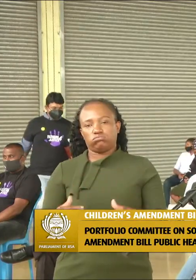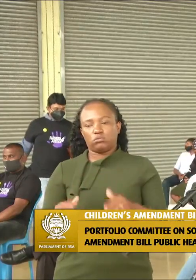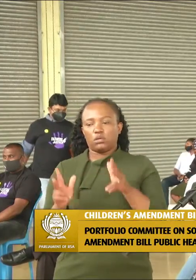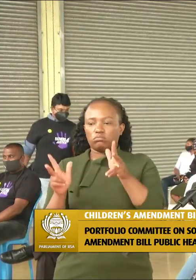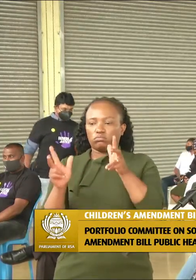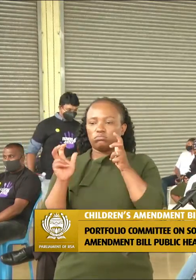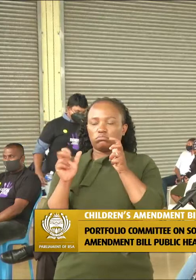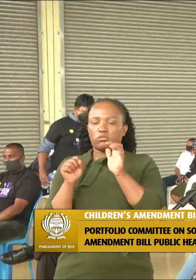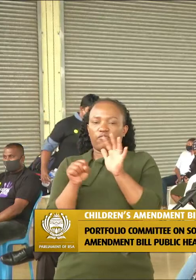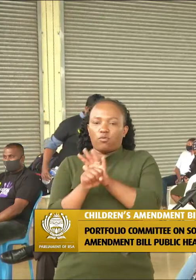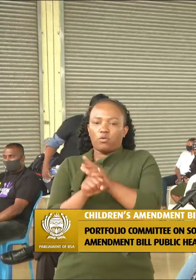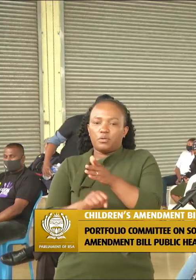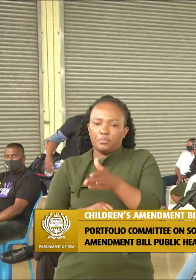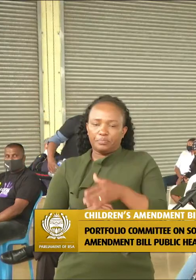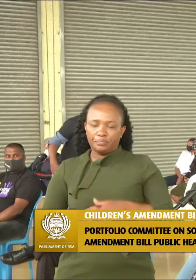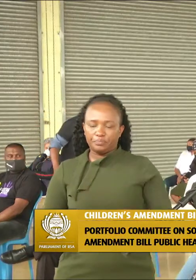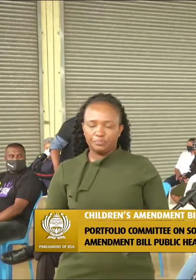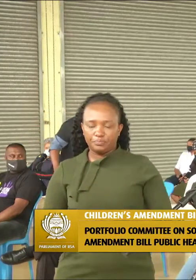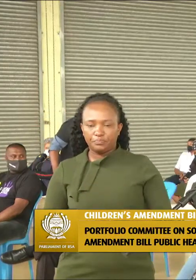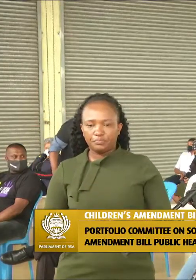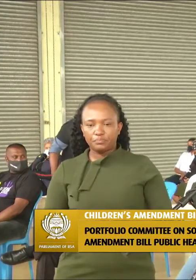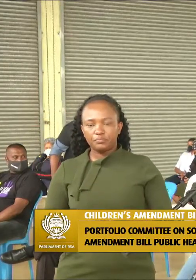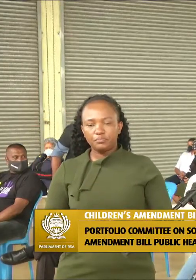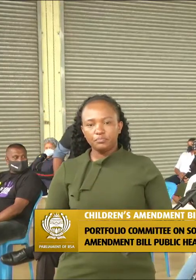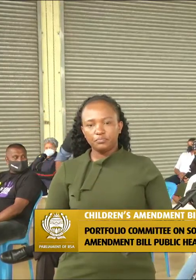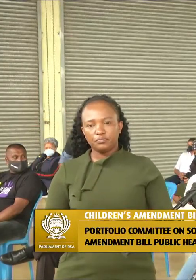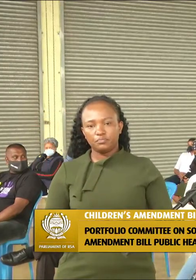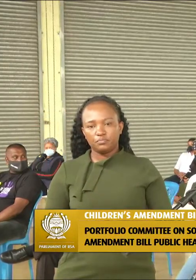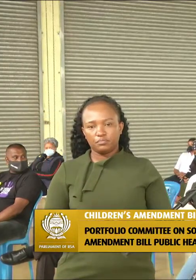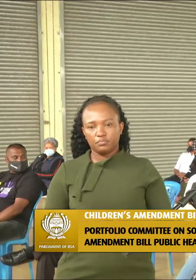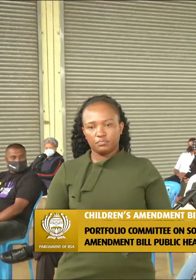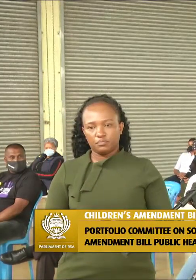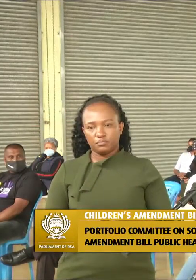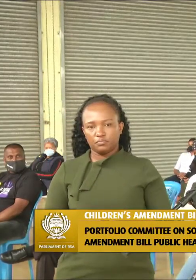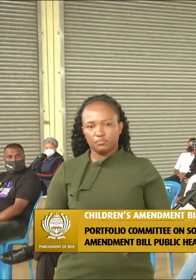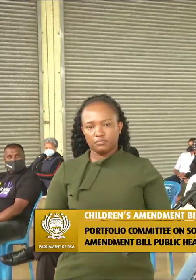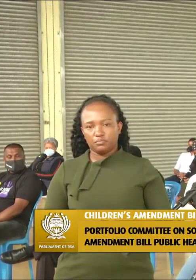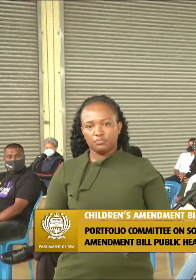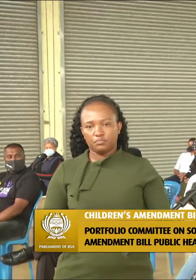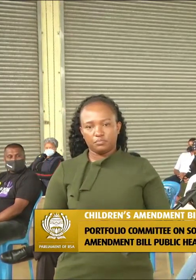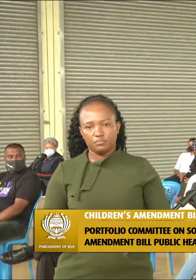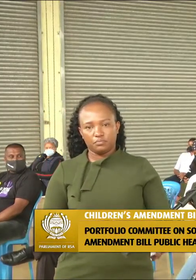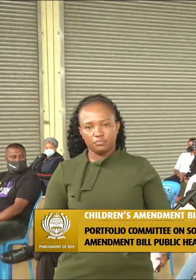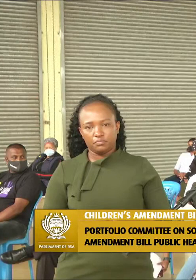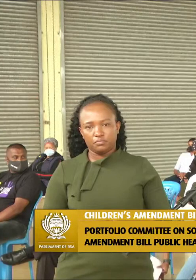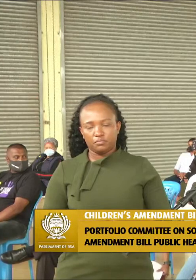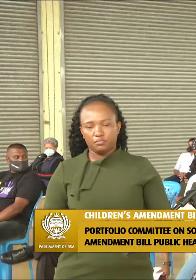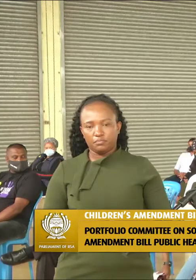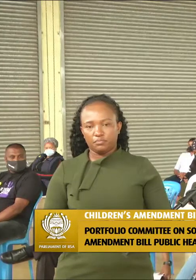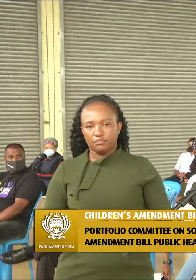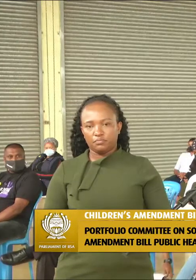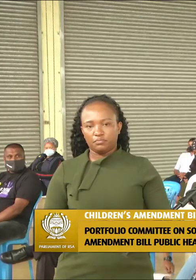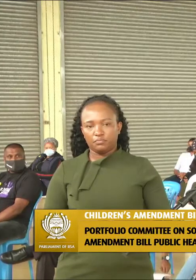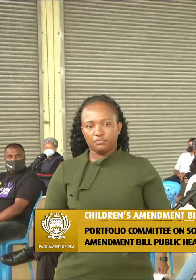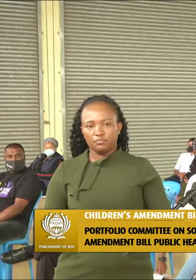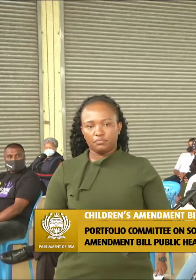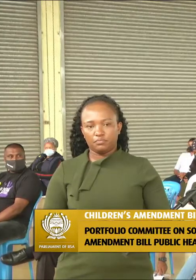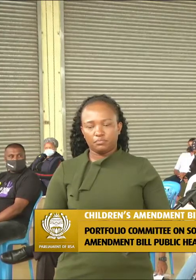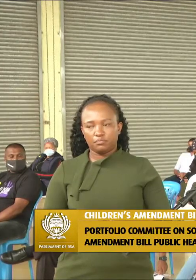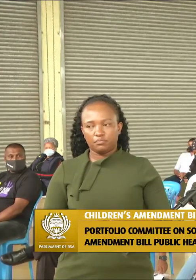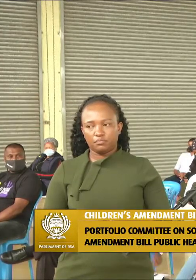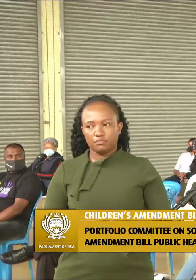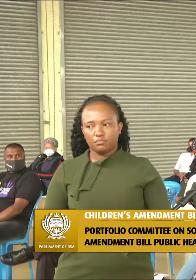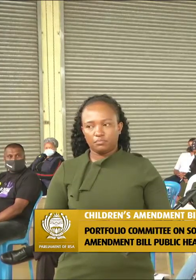lapha emthethweni okhuluma ngokulingana ngokubulili libheke lo mthetho ngoba ukhuluma